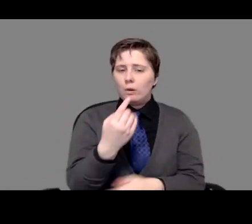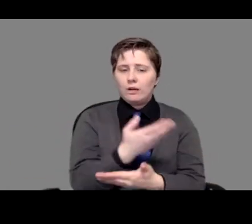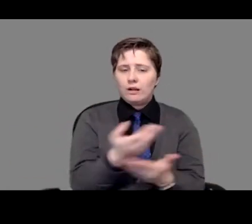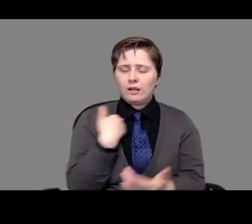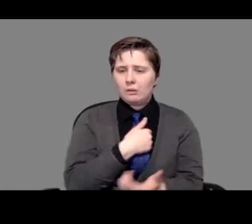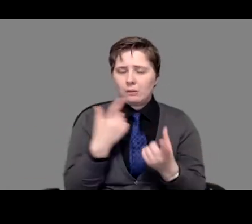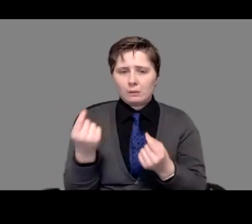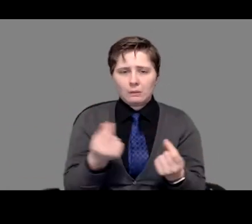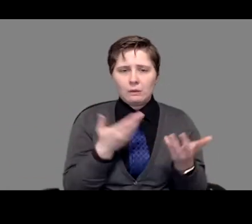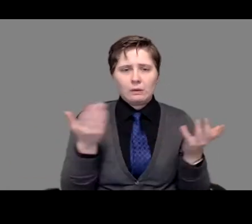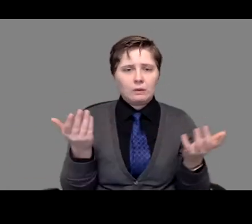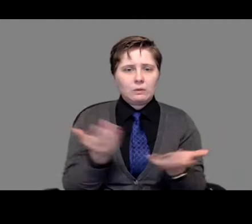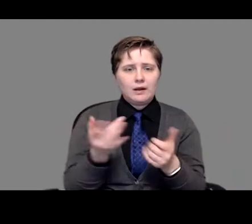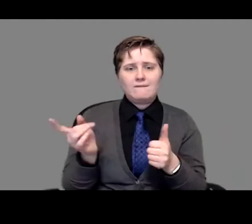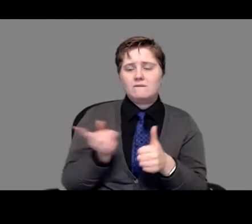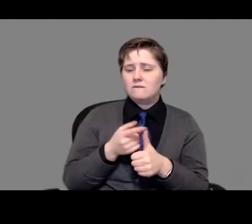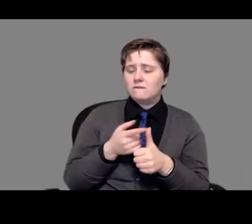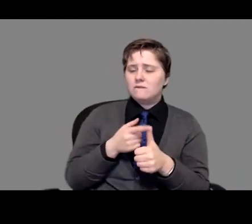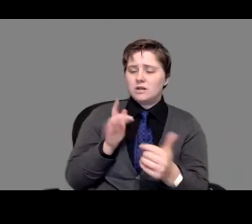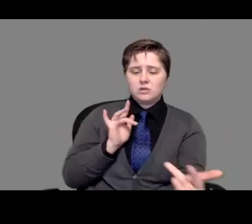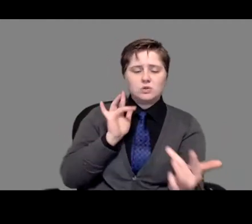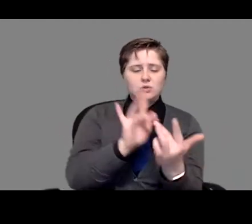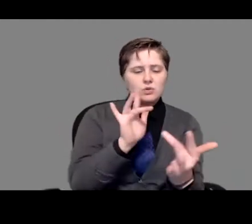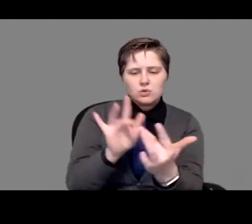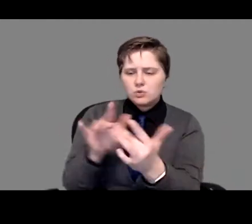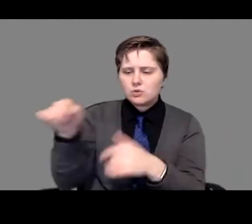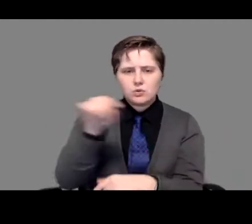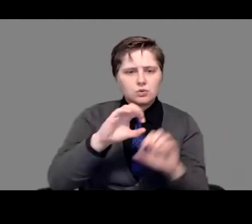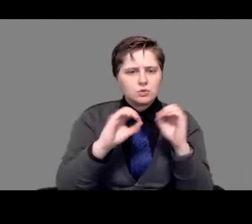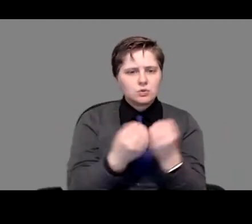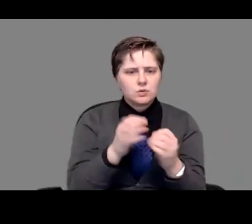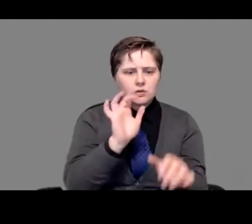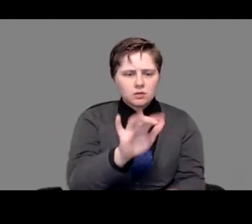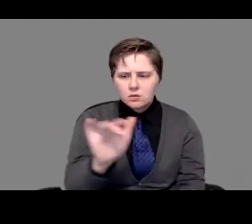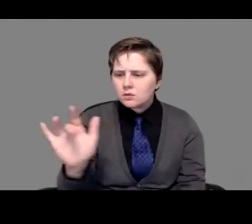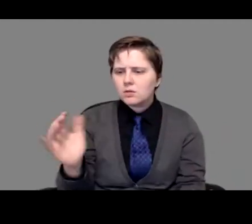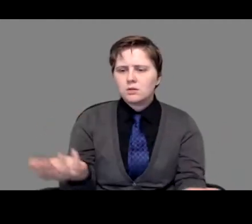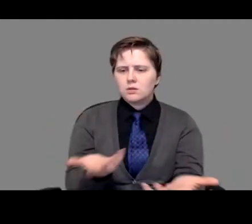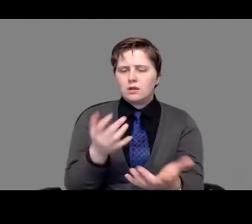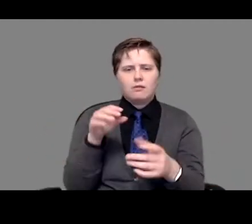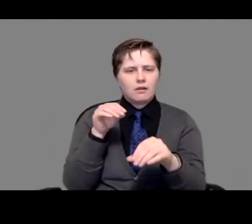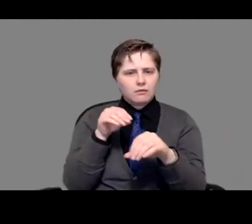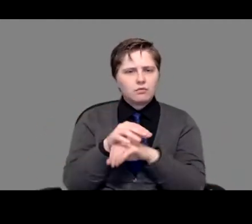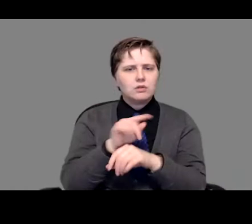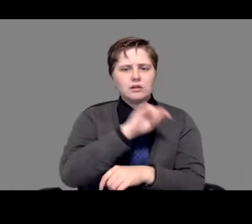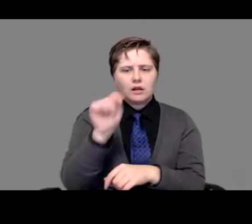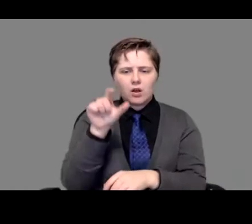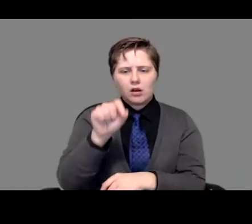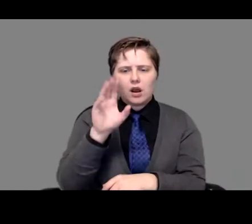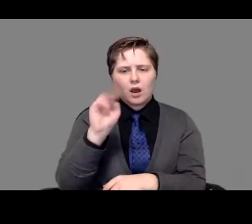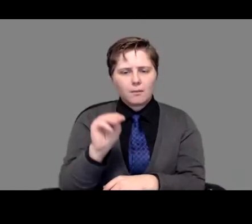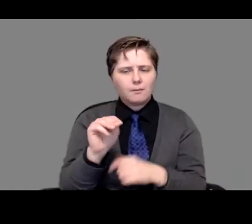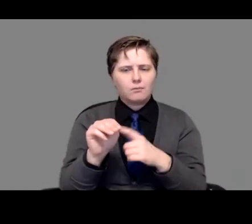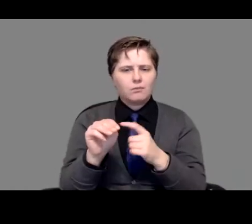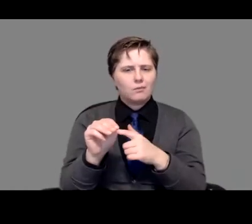do was, first of all, reach out to all those organizations that essentially make Toledo.Comm.